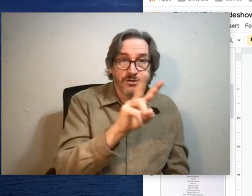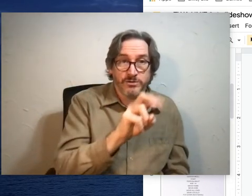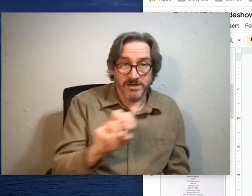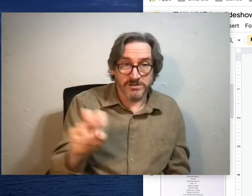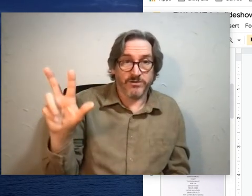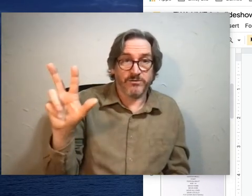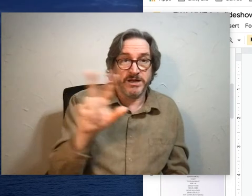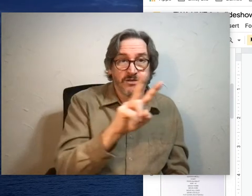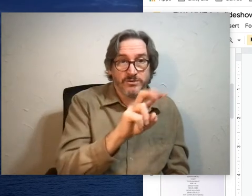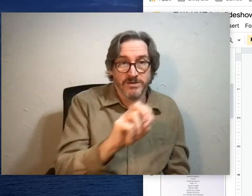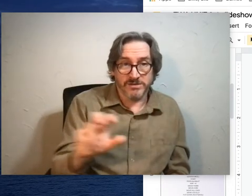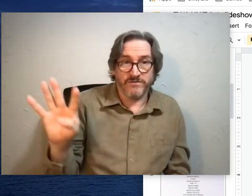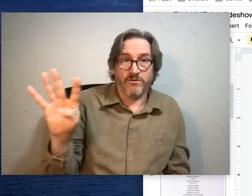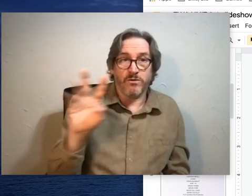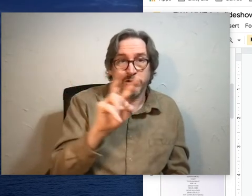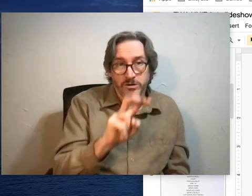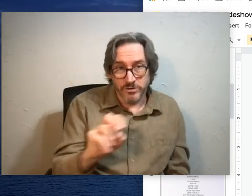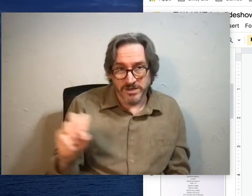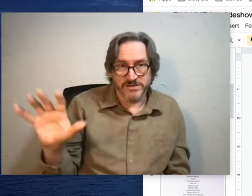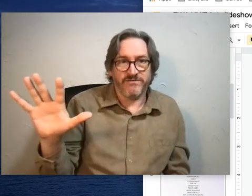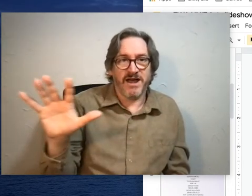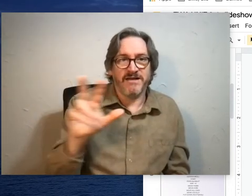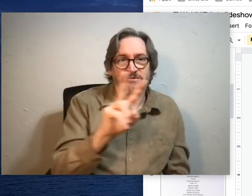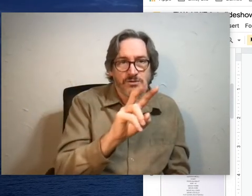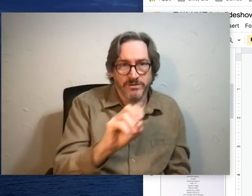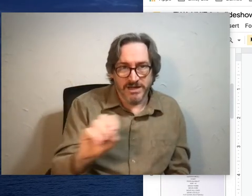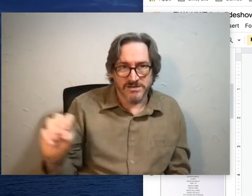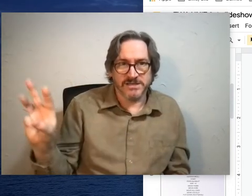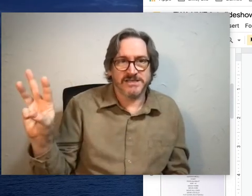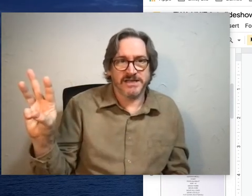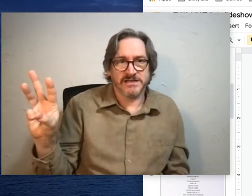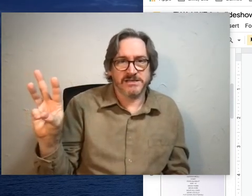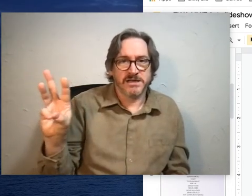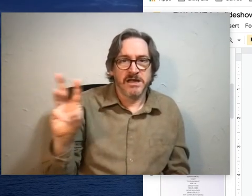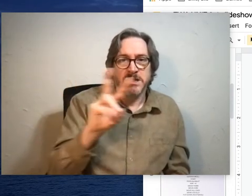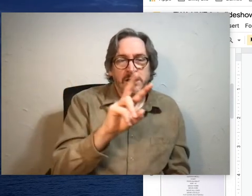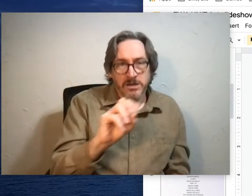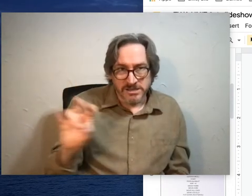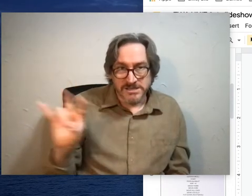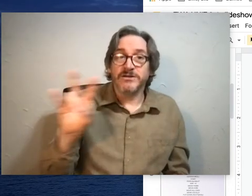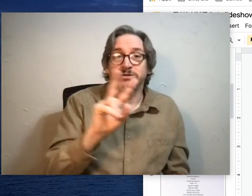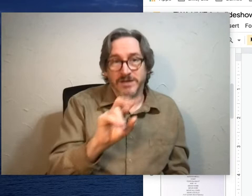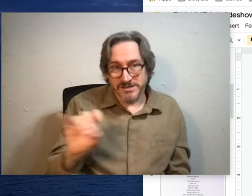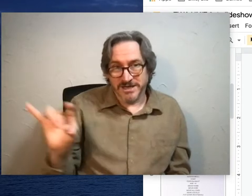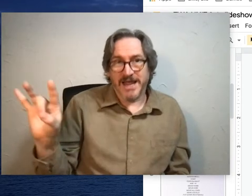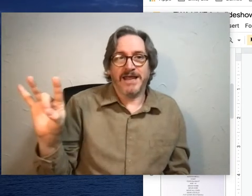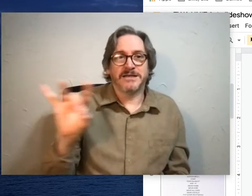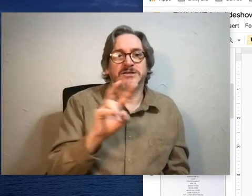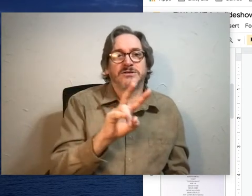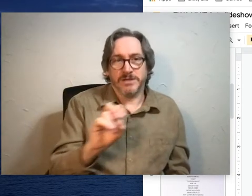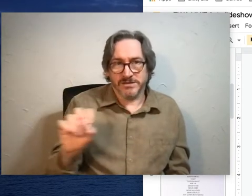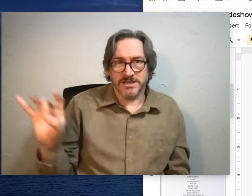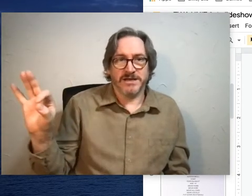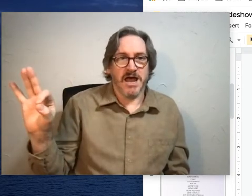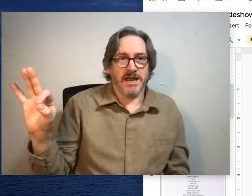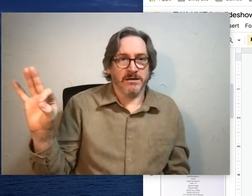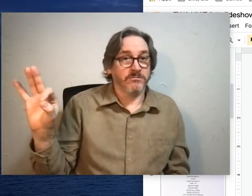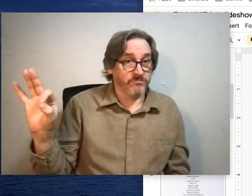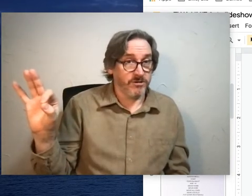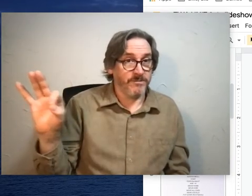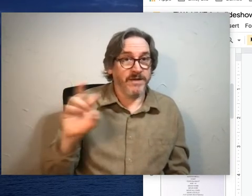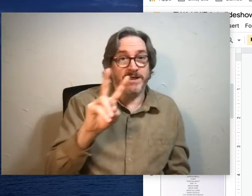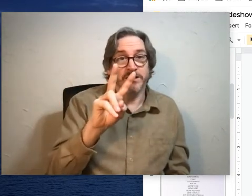2002, 2003, 2004, 2005, 2006, 7, 2008,